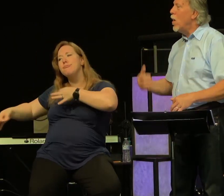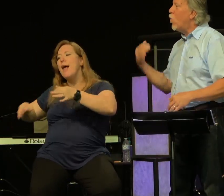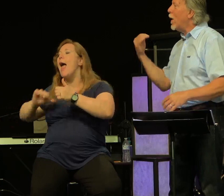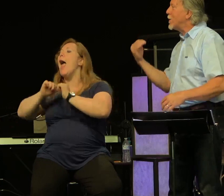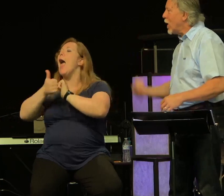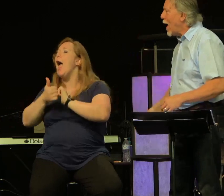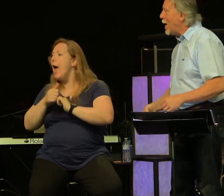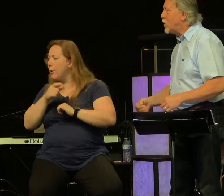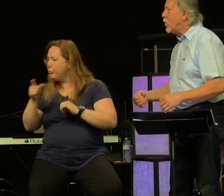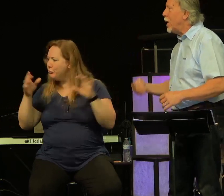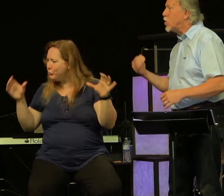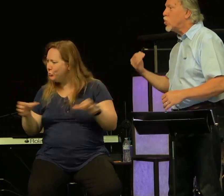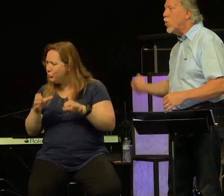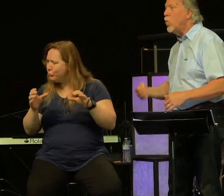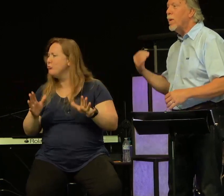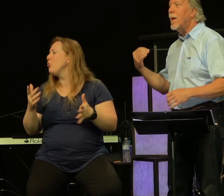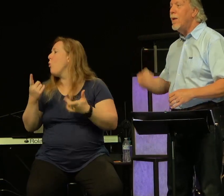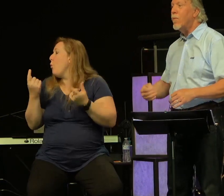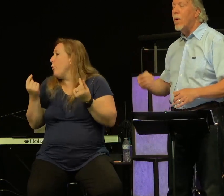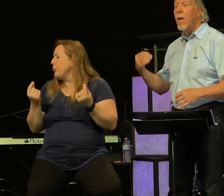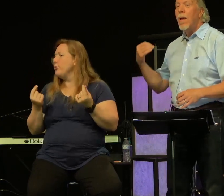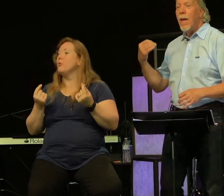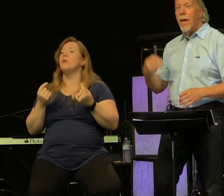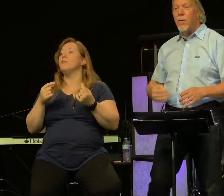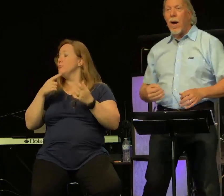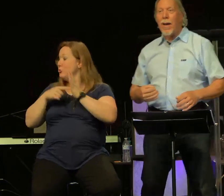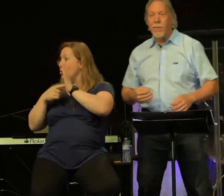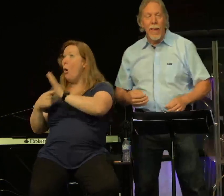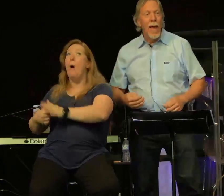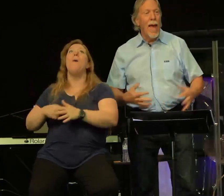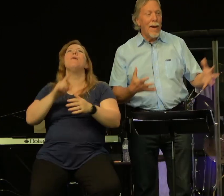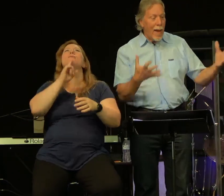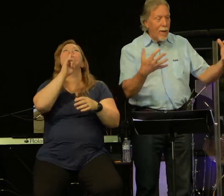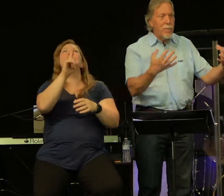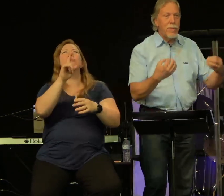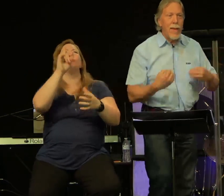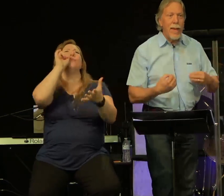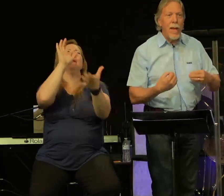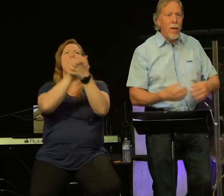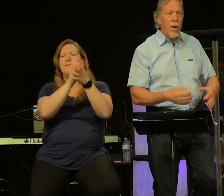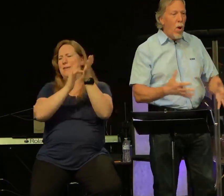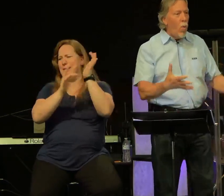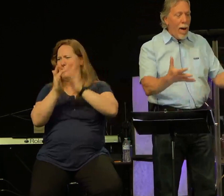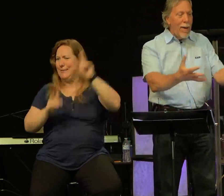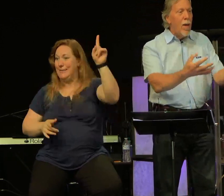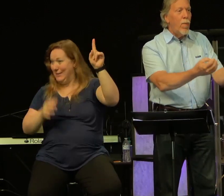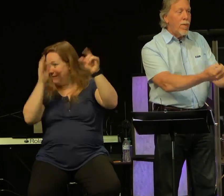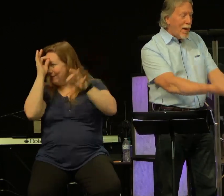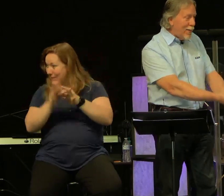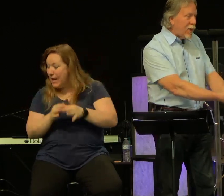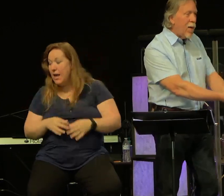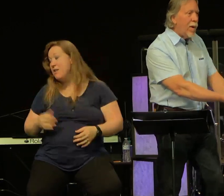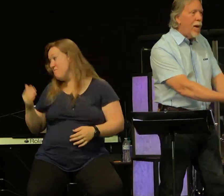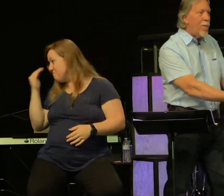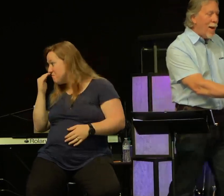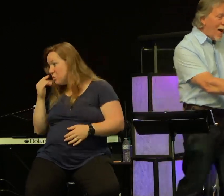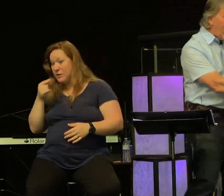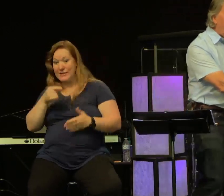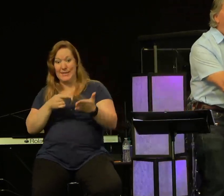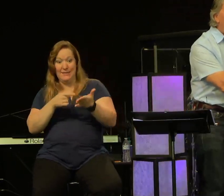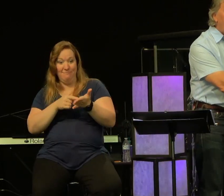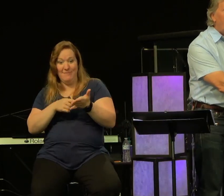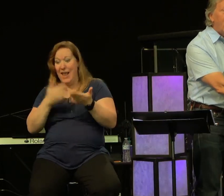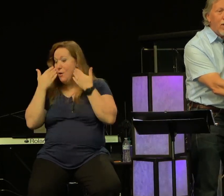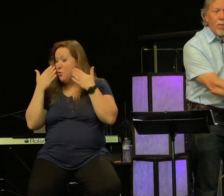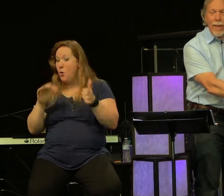them what it's like to be a true believer in Christ. And let them see, you know what, we've got this coming up and I don't